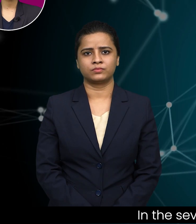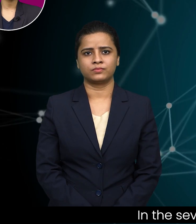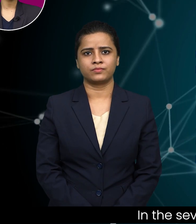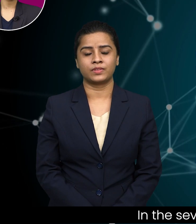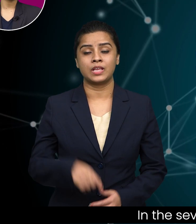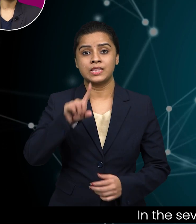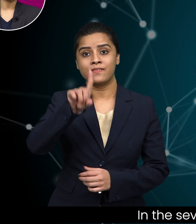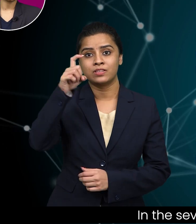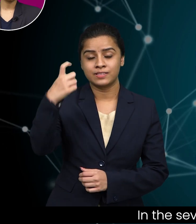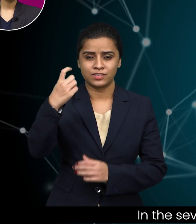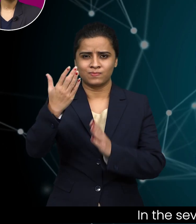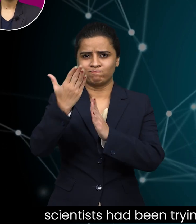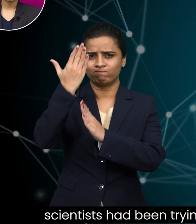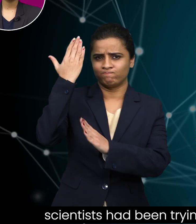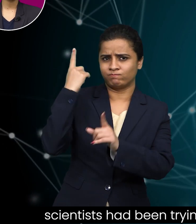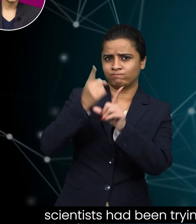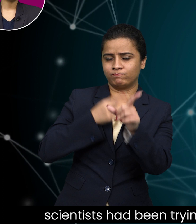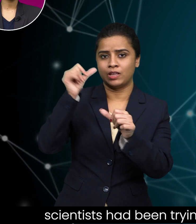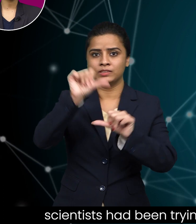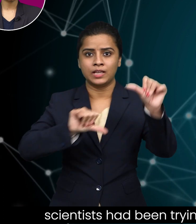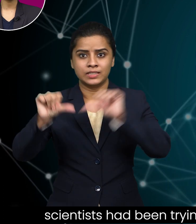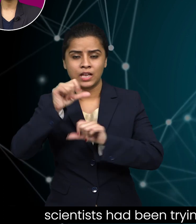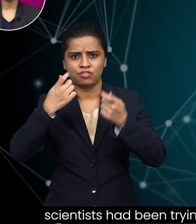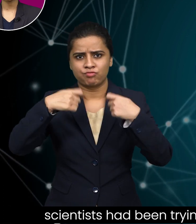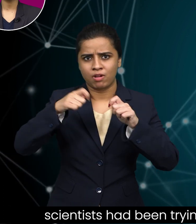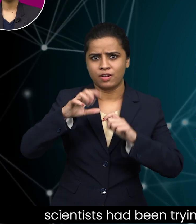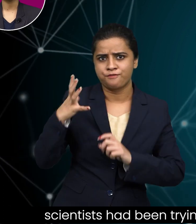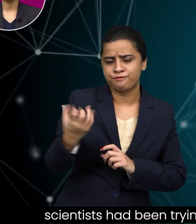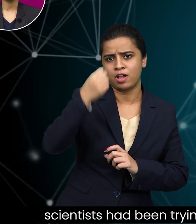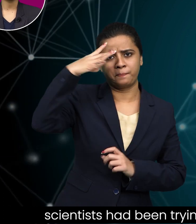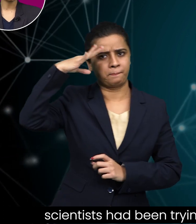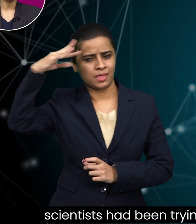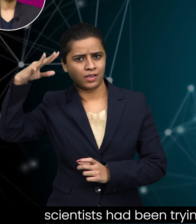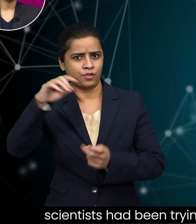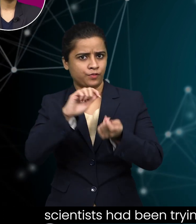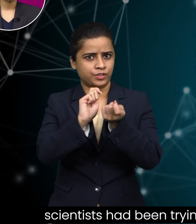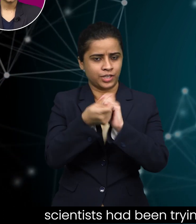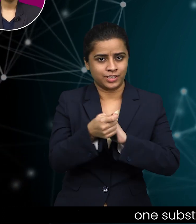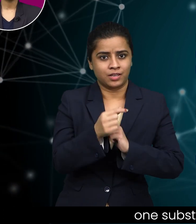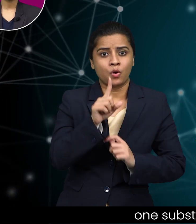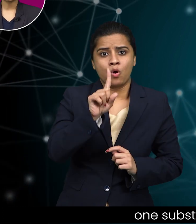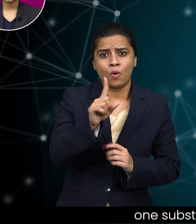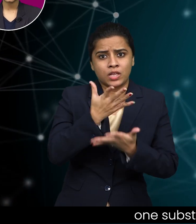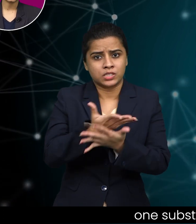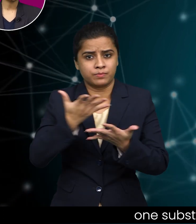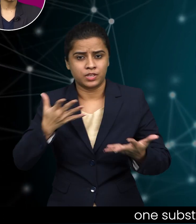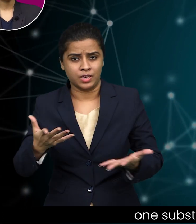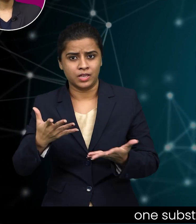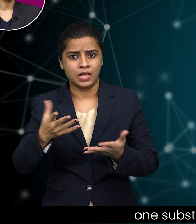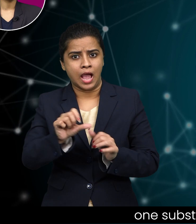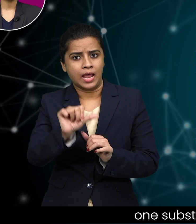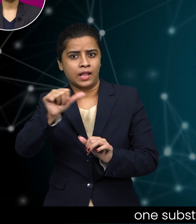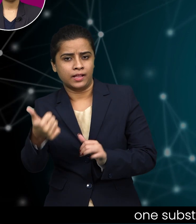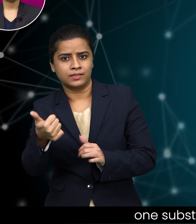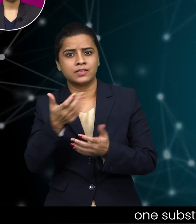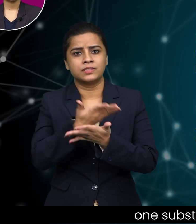In the 17th century, scientists had been trying to find methods for converting one substance into